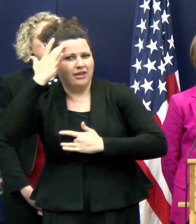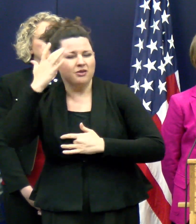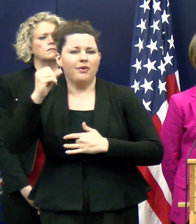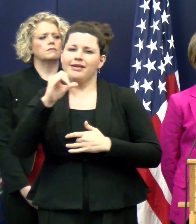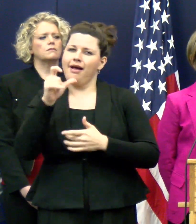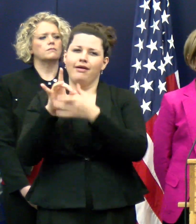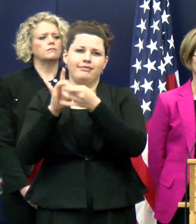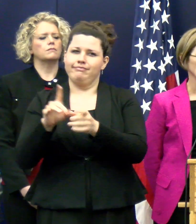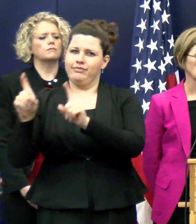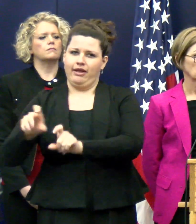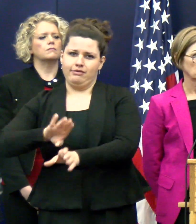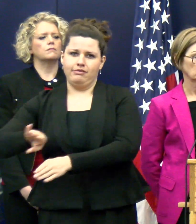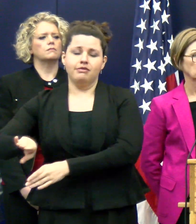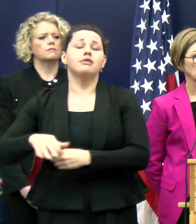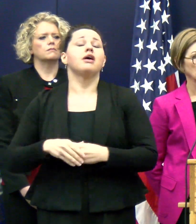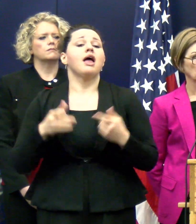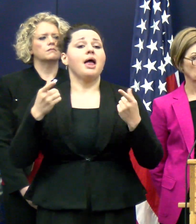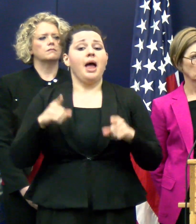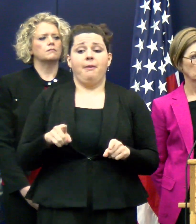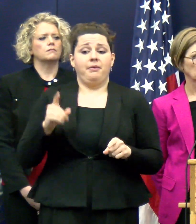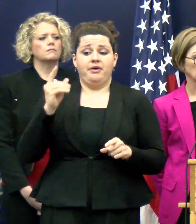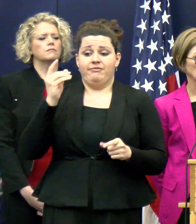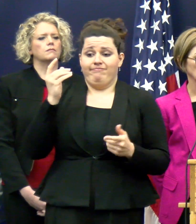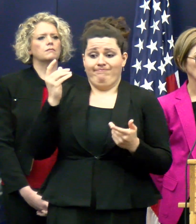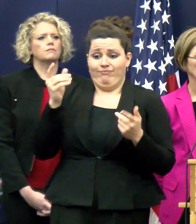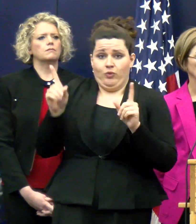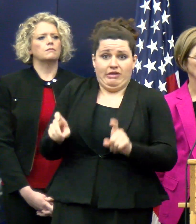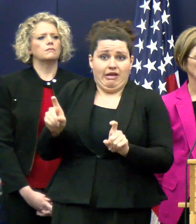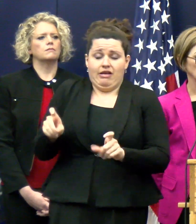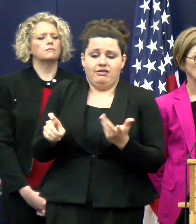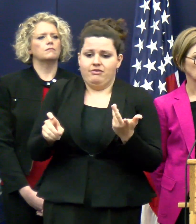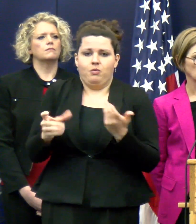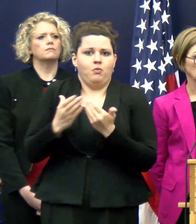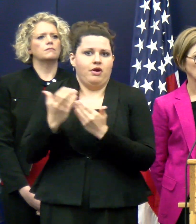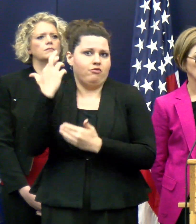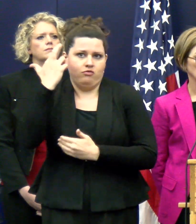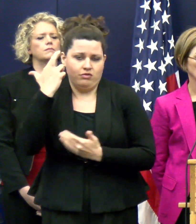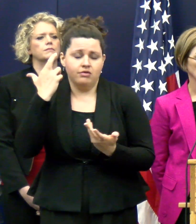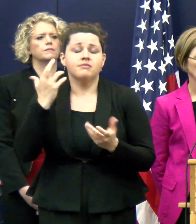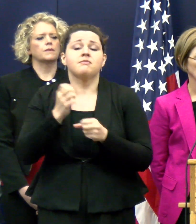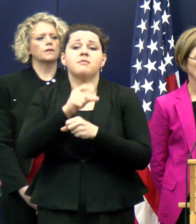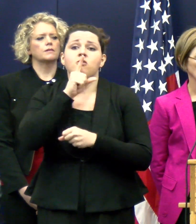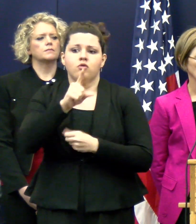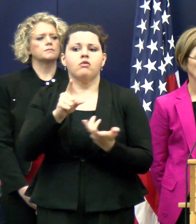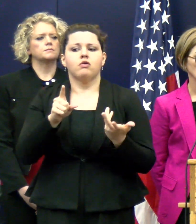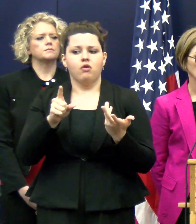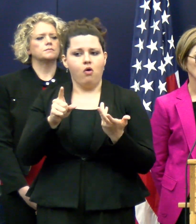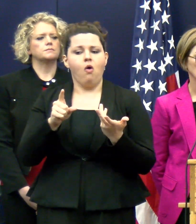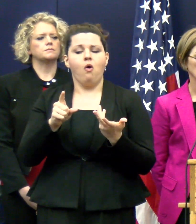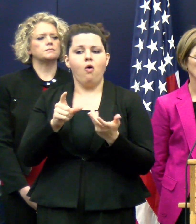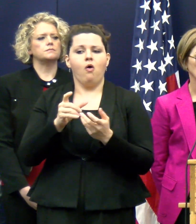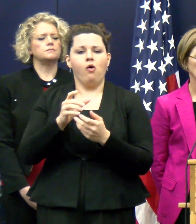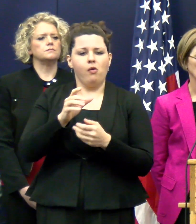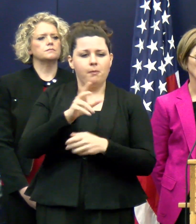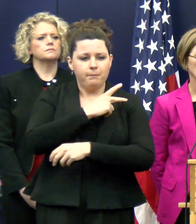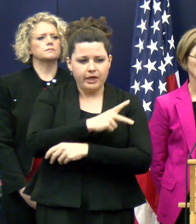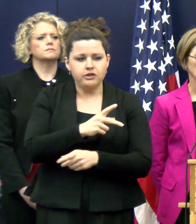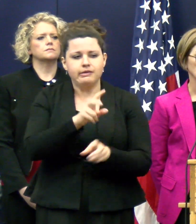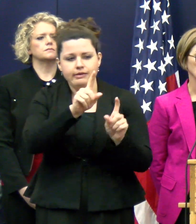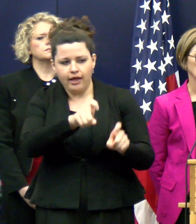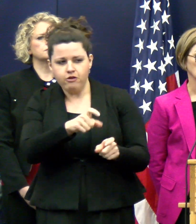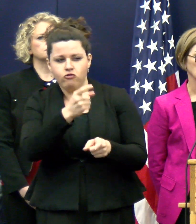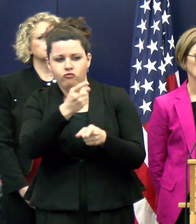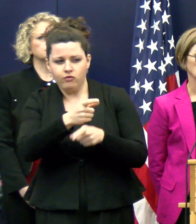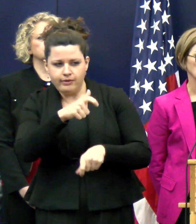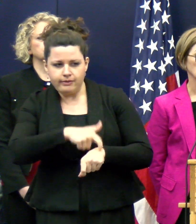testing. Whenever we think about testing for any reason, though, we always want to make sure that we're being prudent and testing the right patient at the right